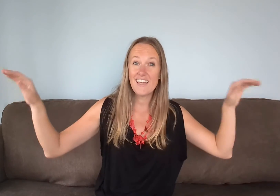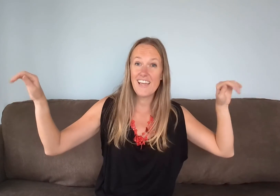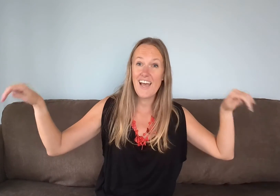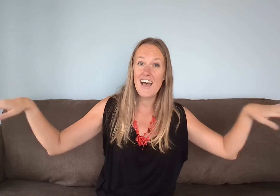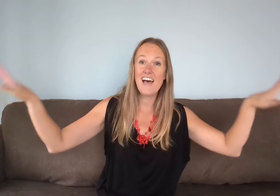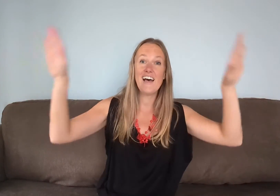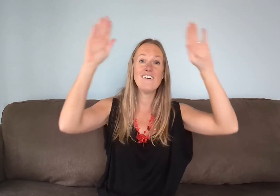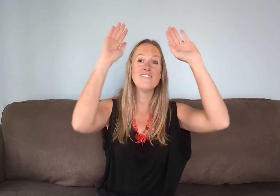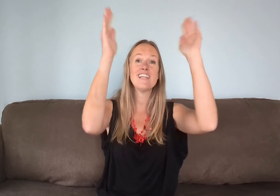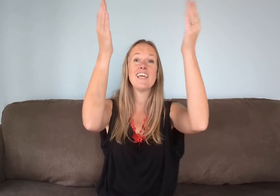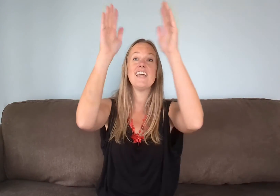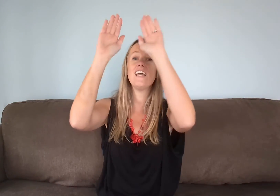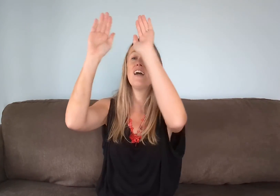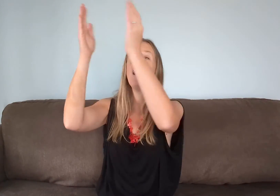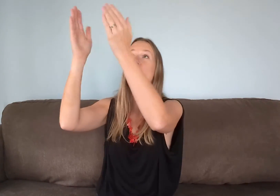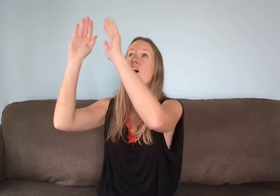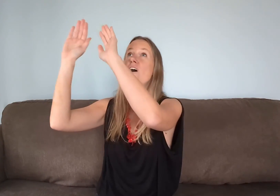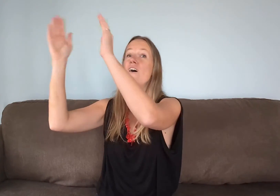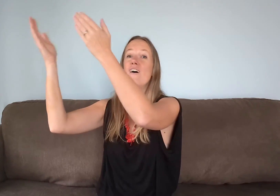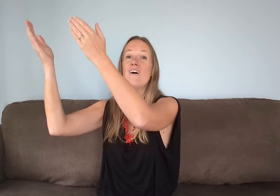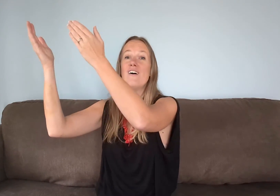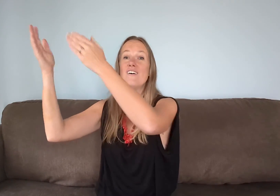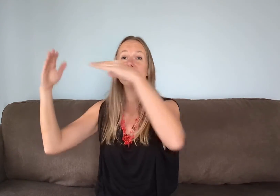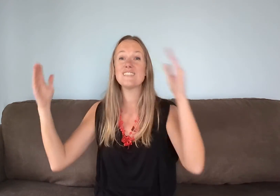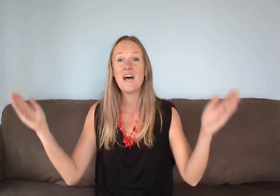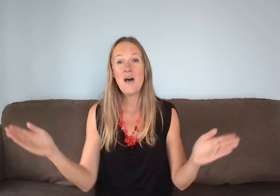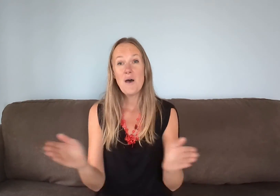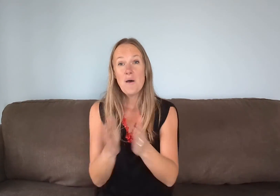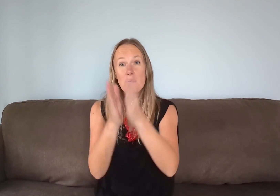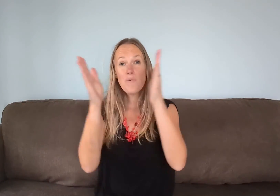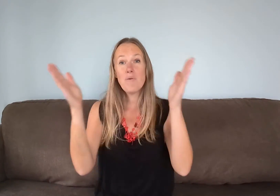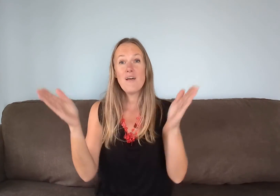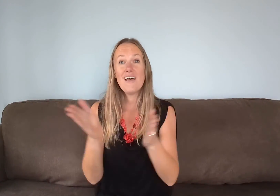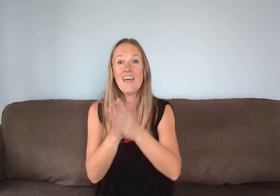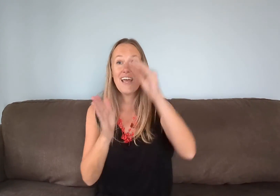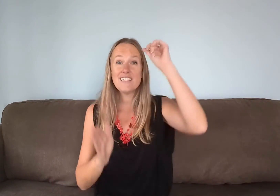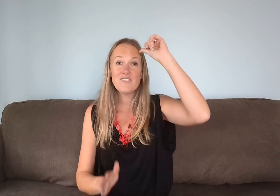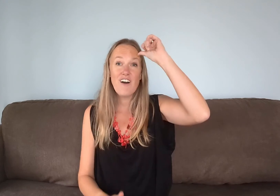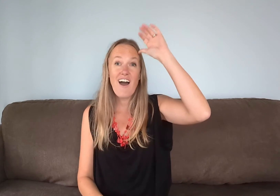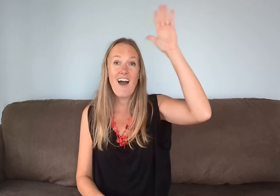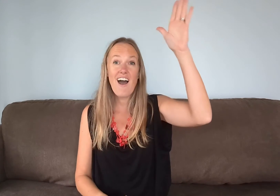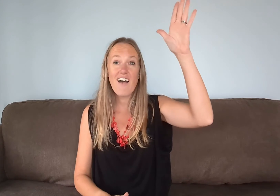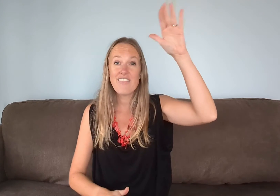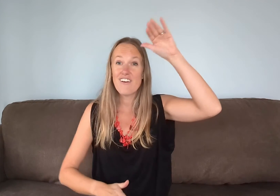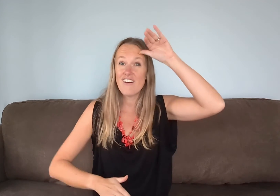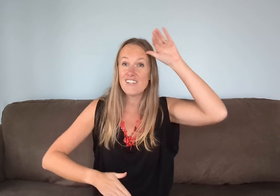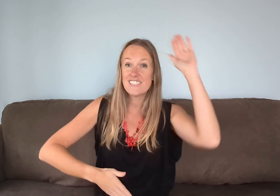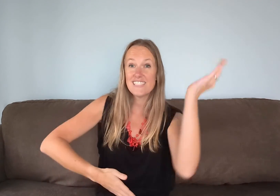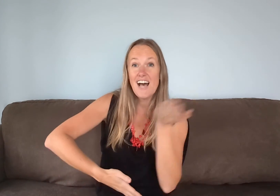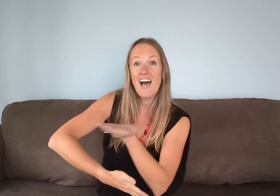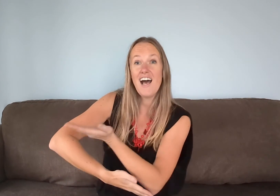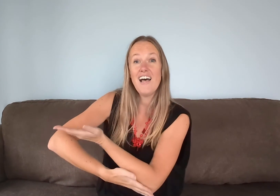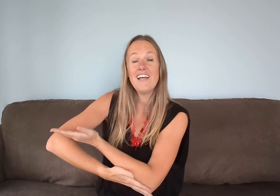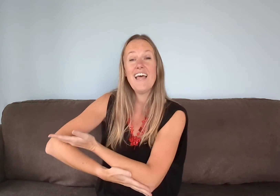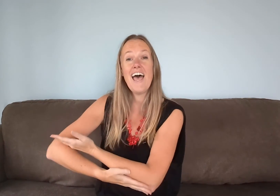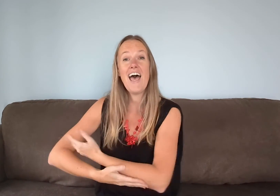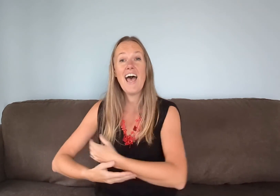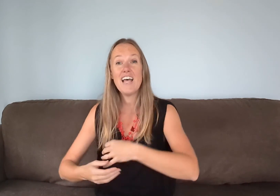ye heavenly hosts. Praise Father, Son, and